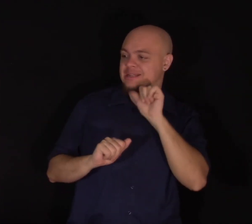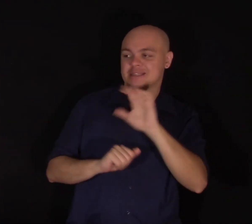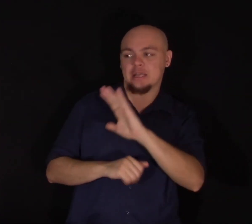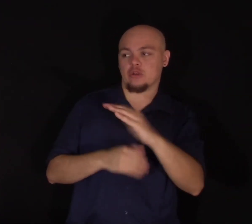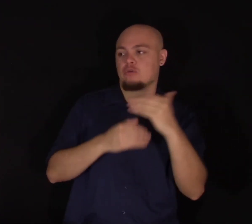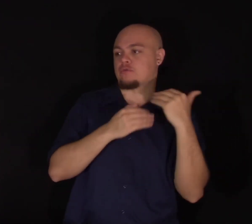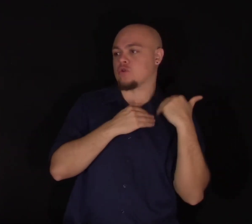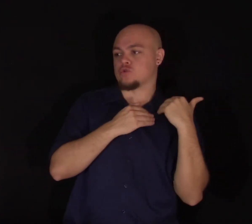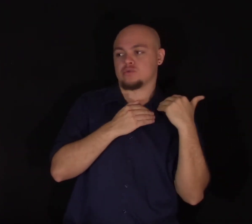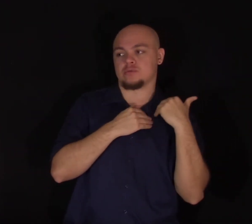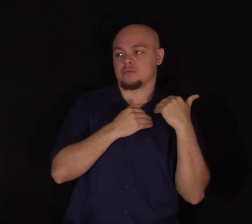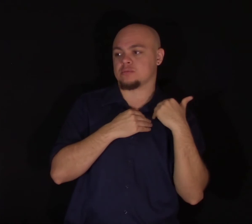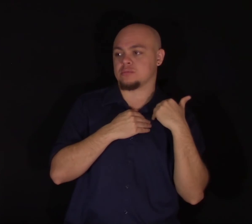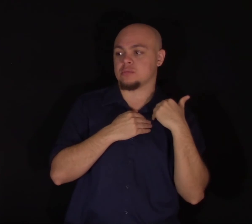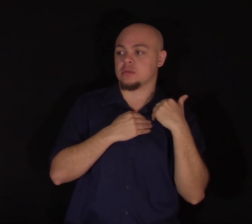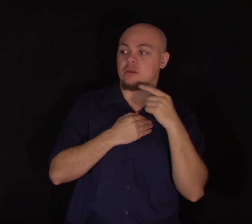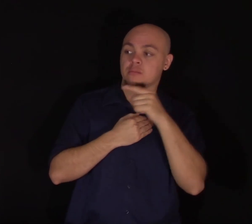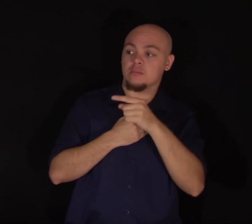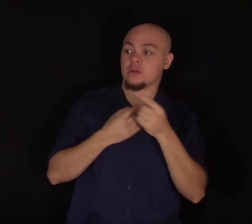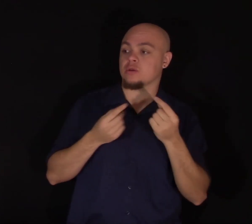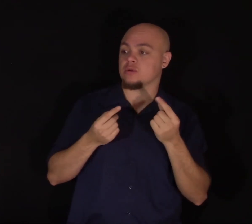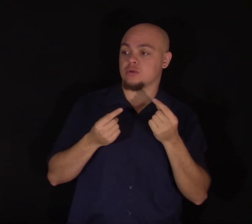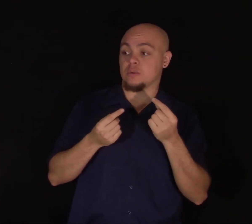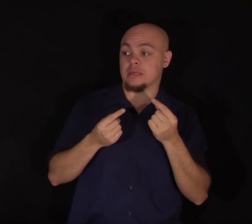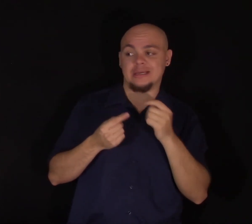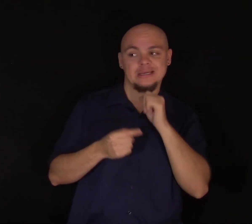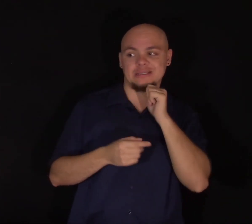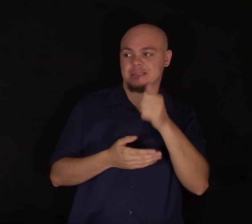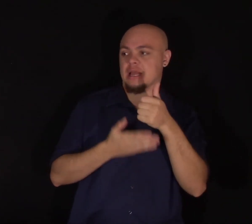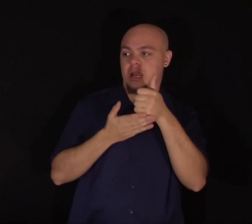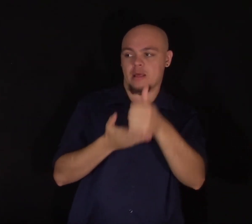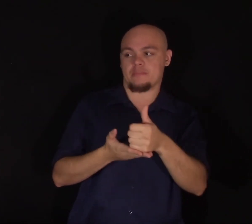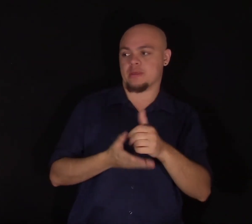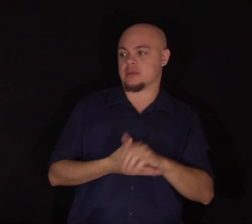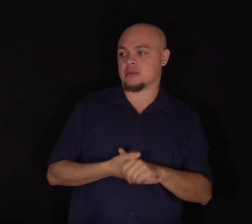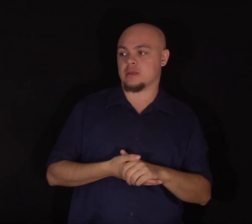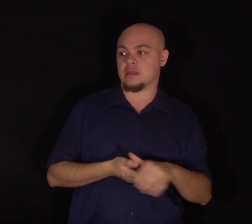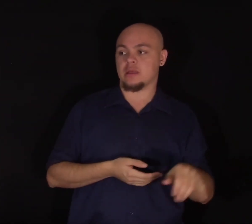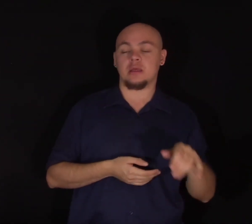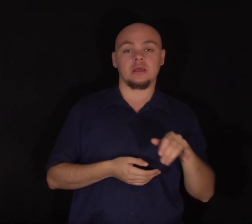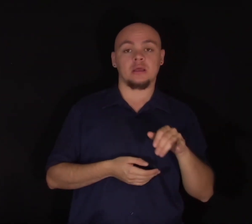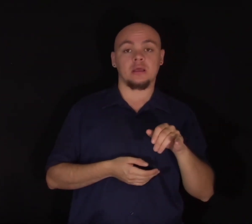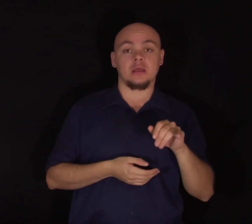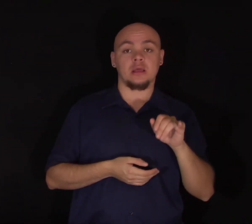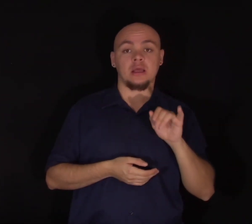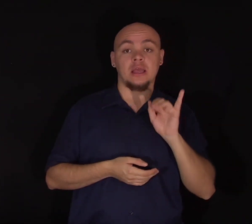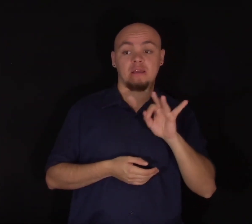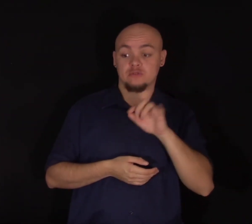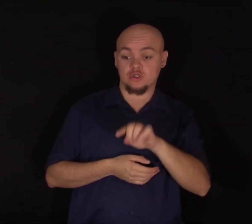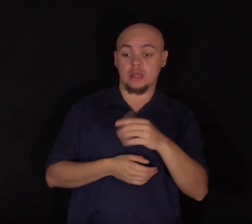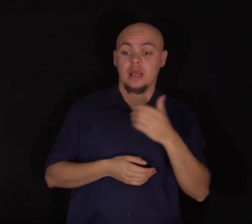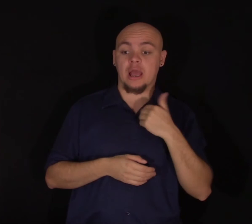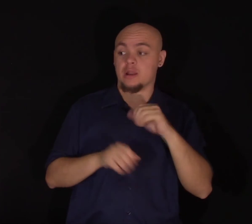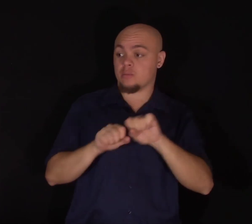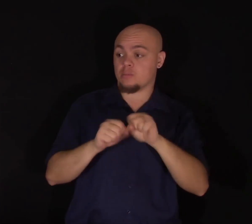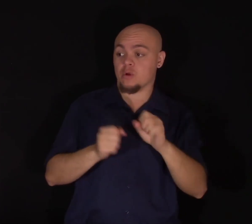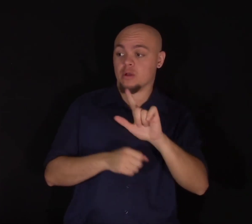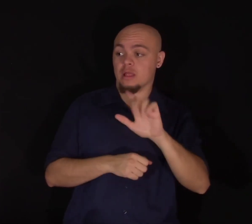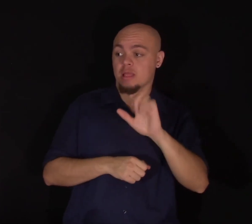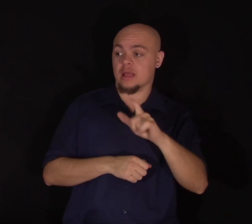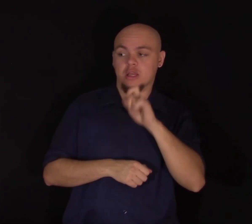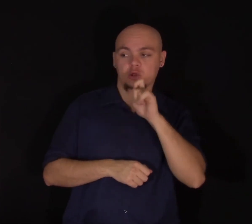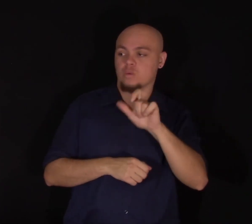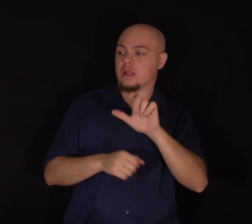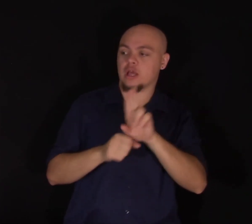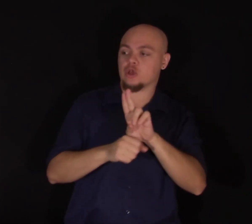fault, but what you're doing is not helping. If she had a broken leg, you wouldn't just put a